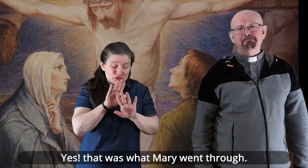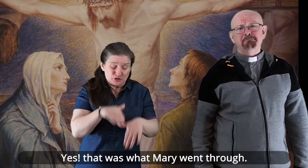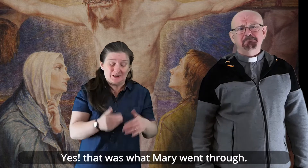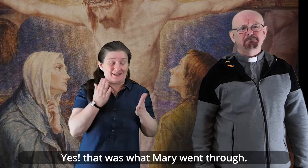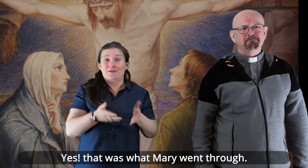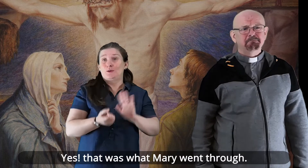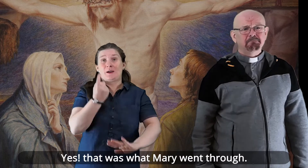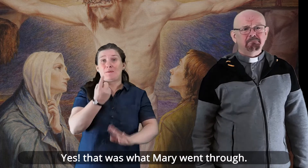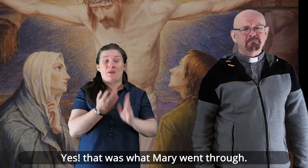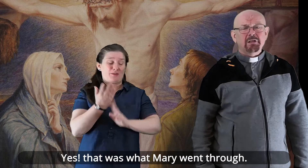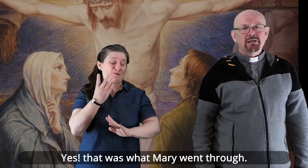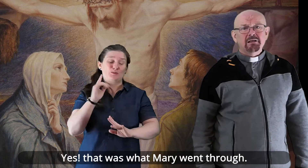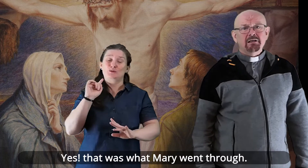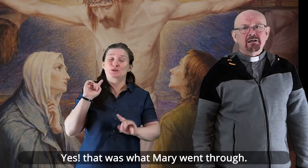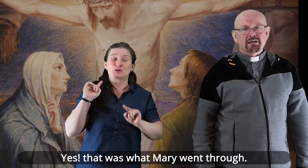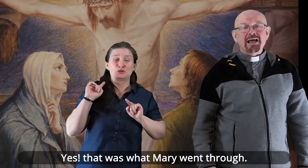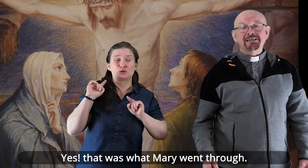torture.